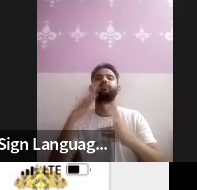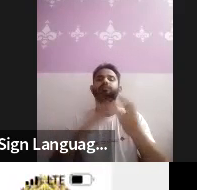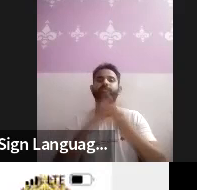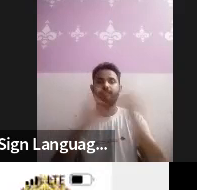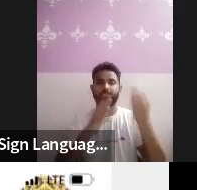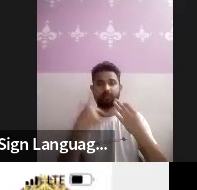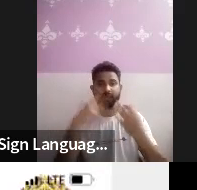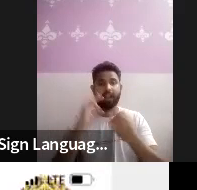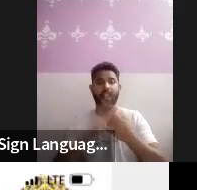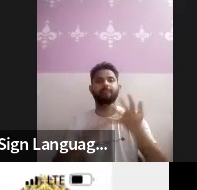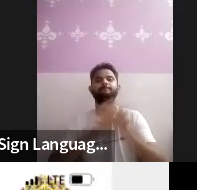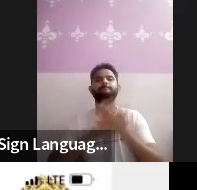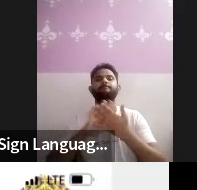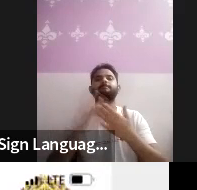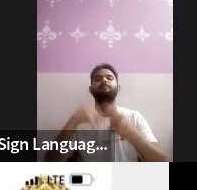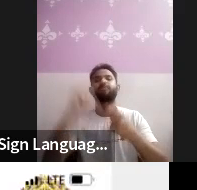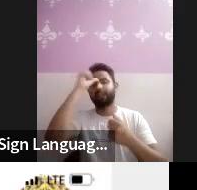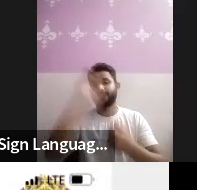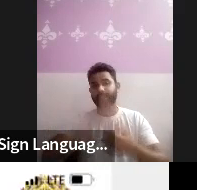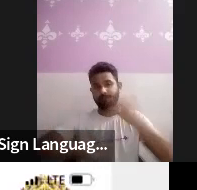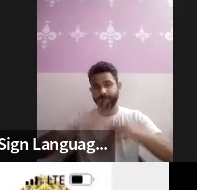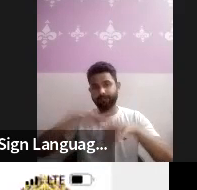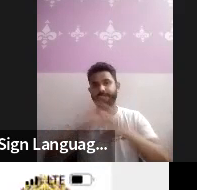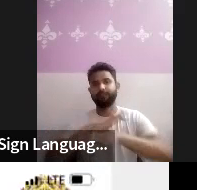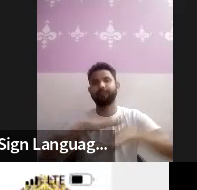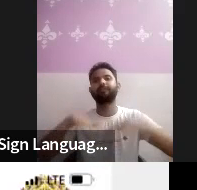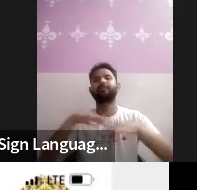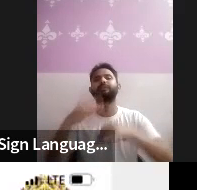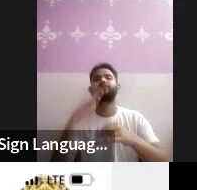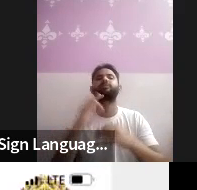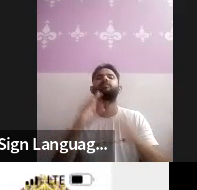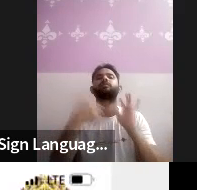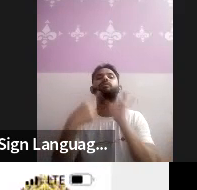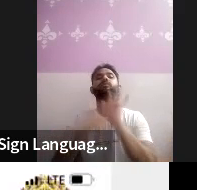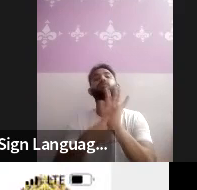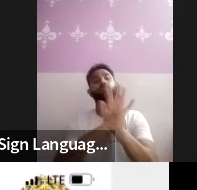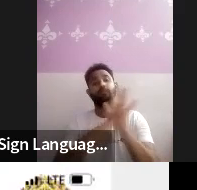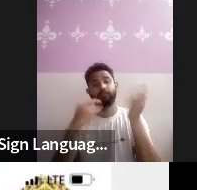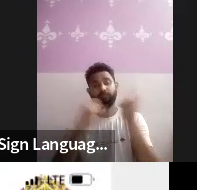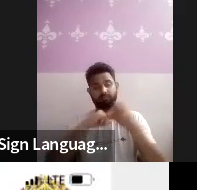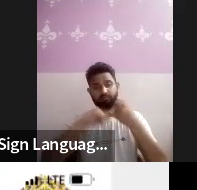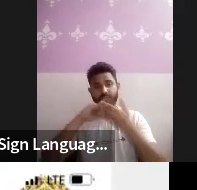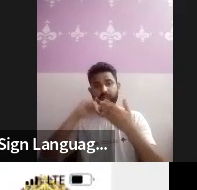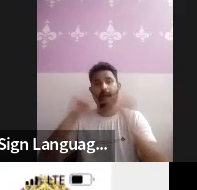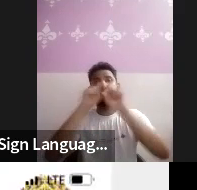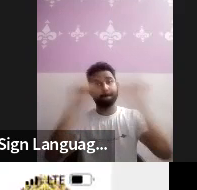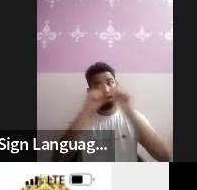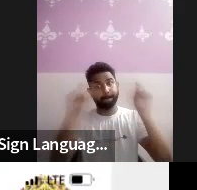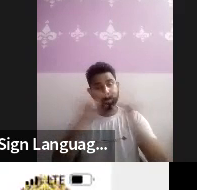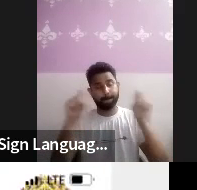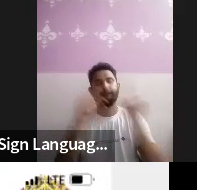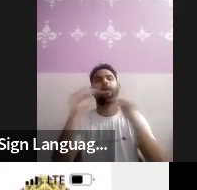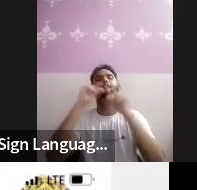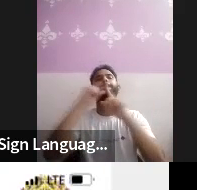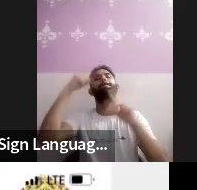would recommend, if you're going to do the complaint, do it while you're at, or at least start it while you're at the location. And where